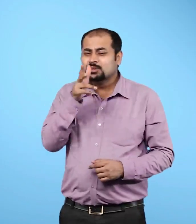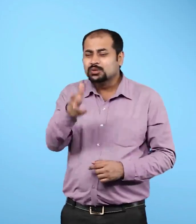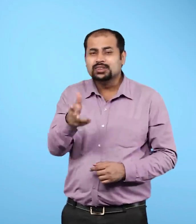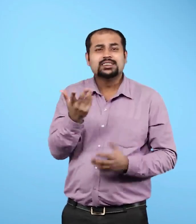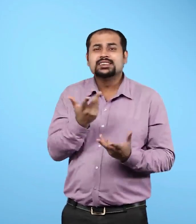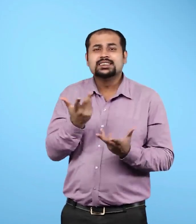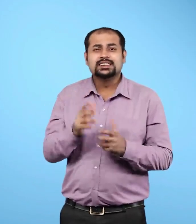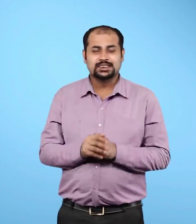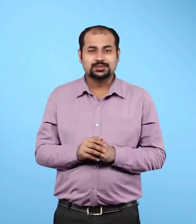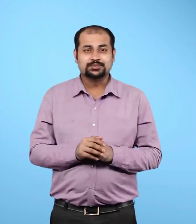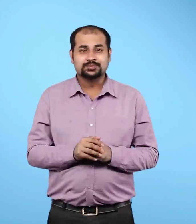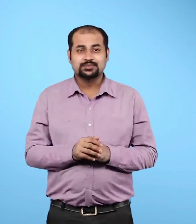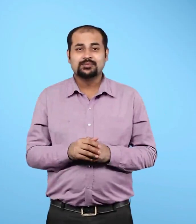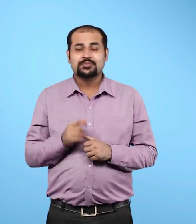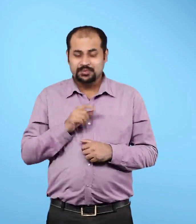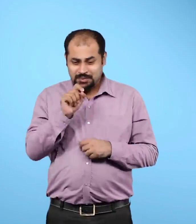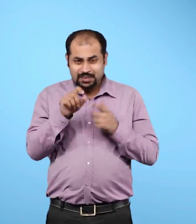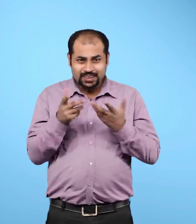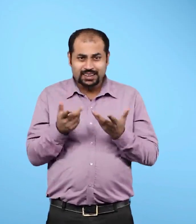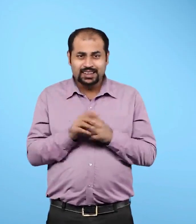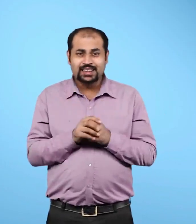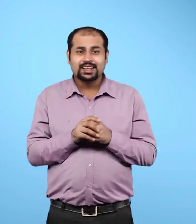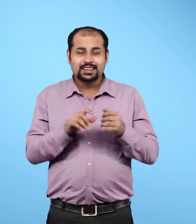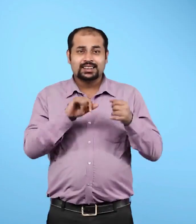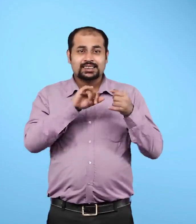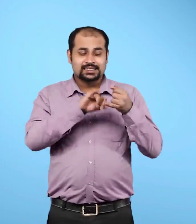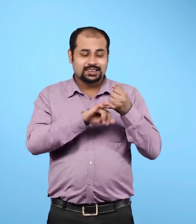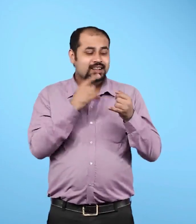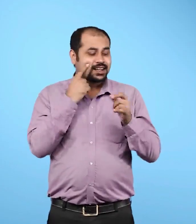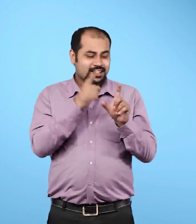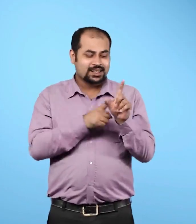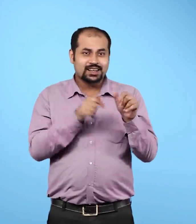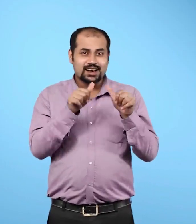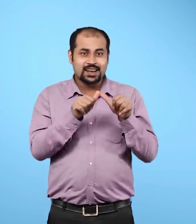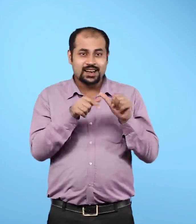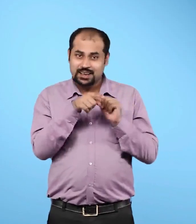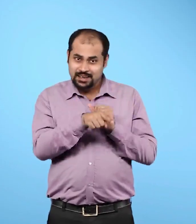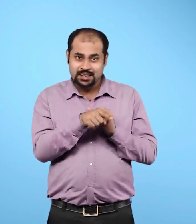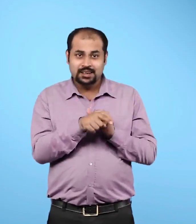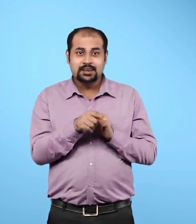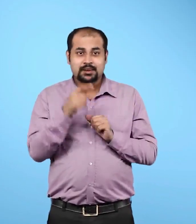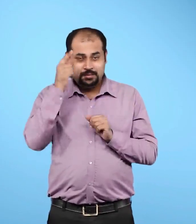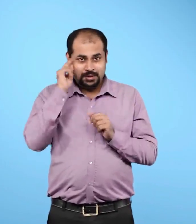if Sia gives 3 pencils, then Tanisha will have 20.